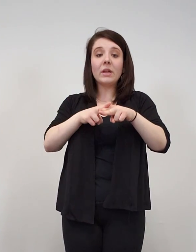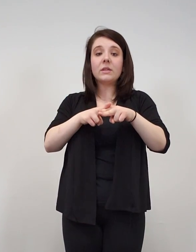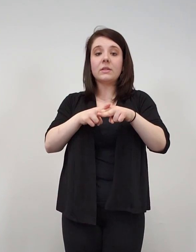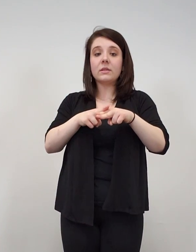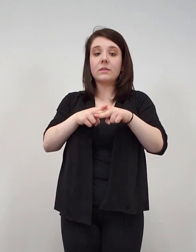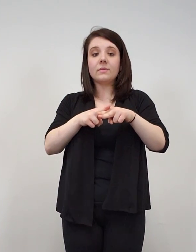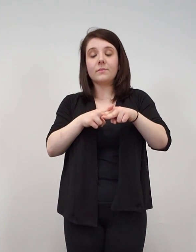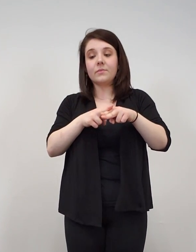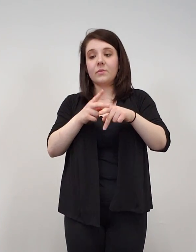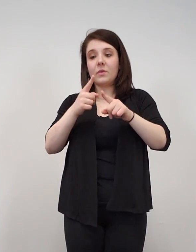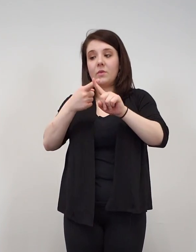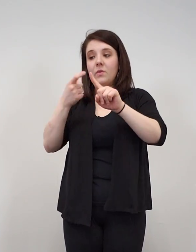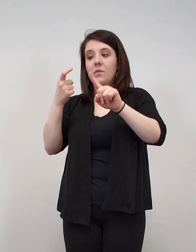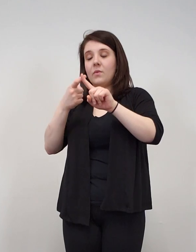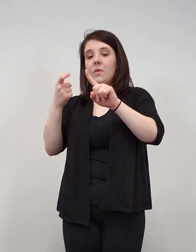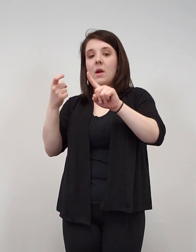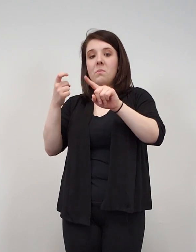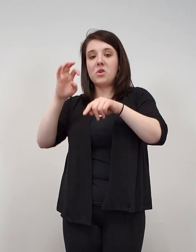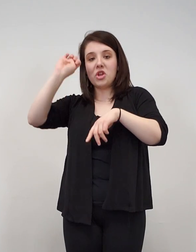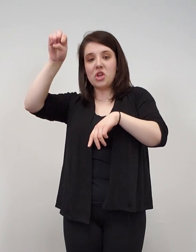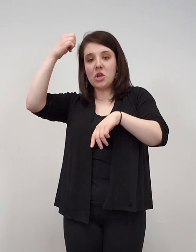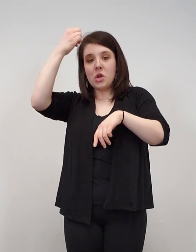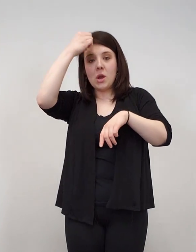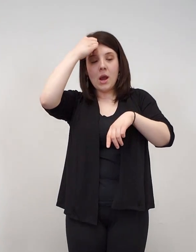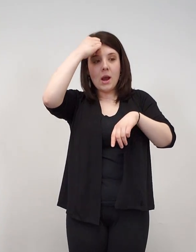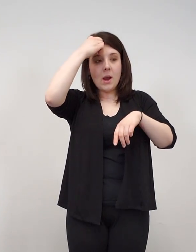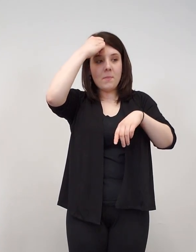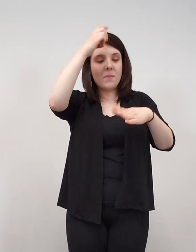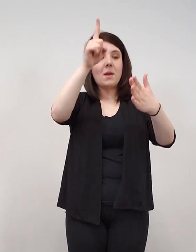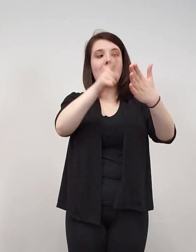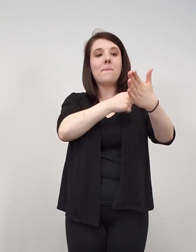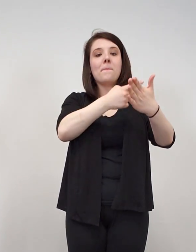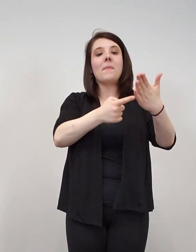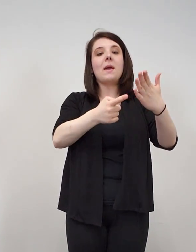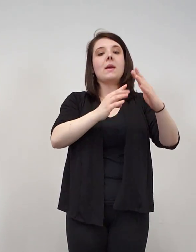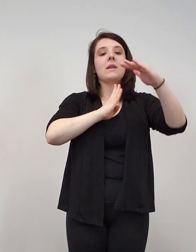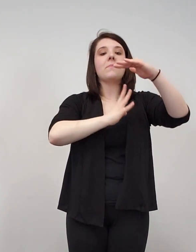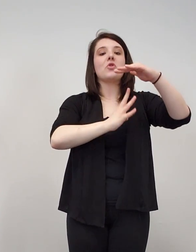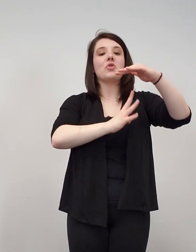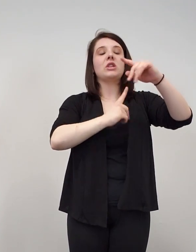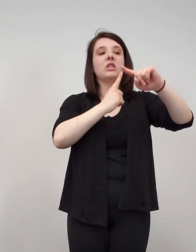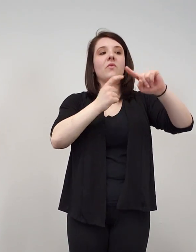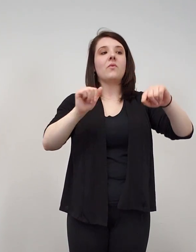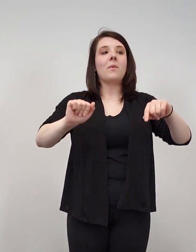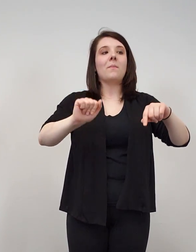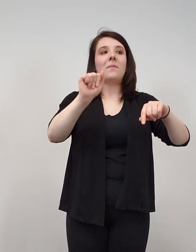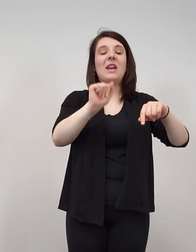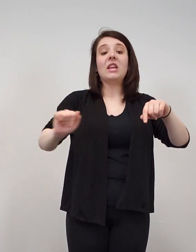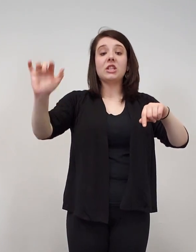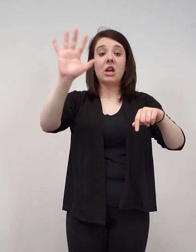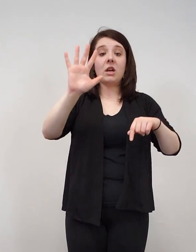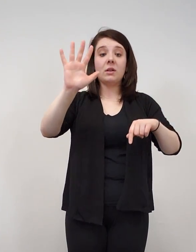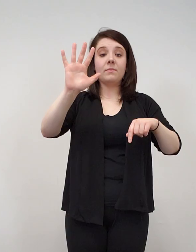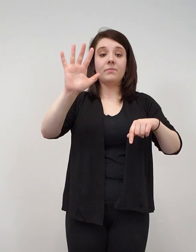from Asia. The Scopes trial, or the Scopes monkey trial as it was called, indicated that